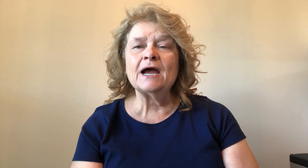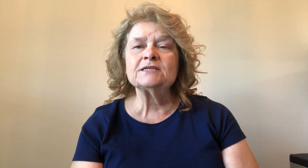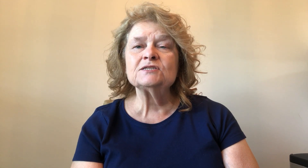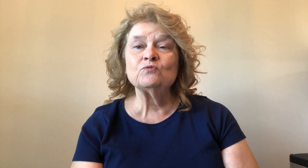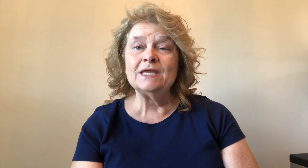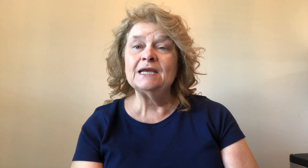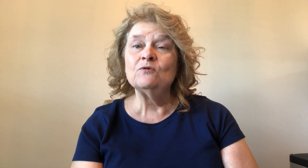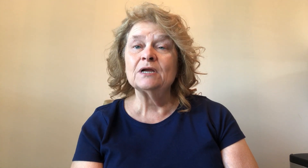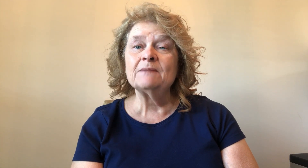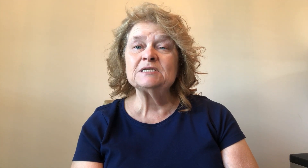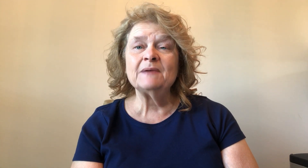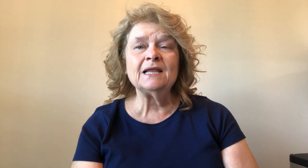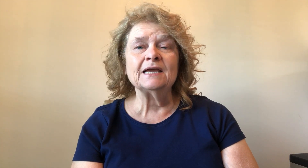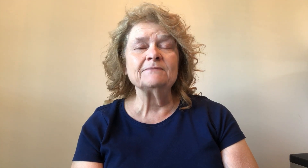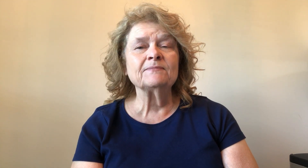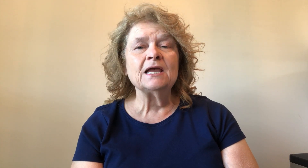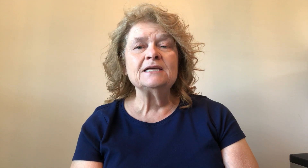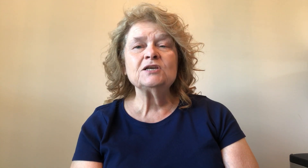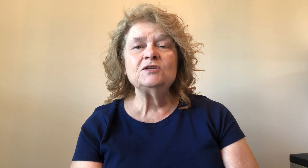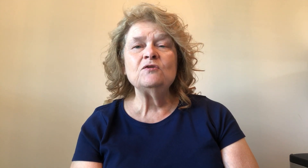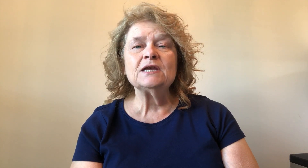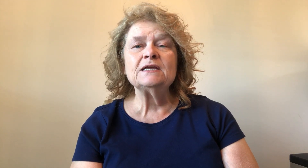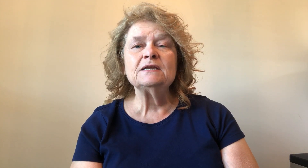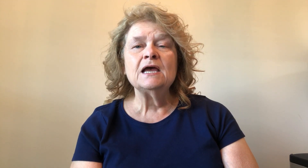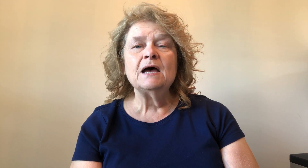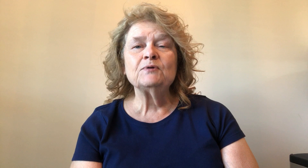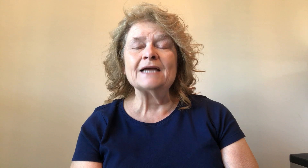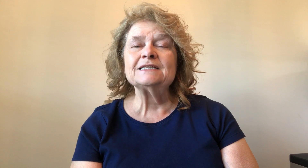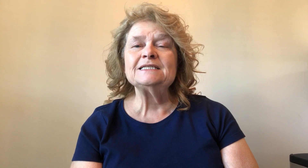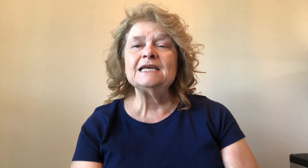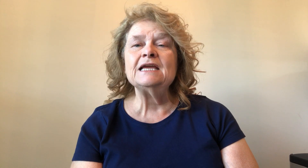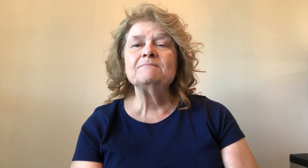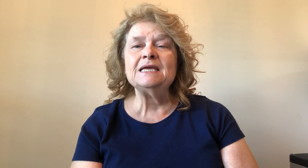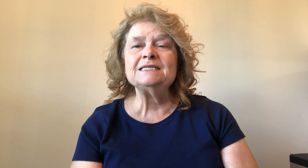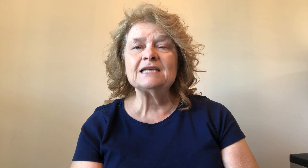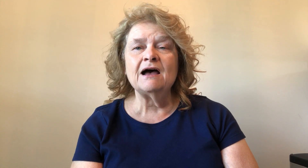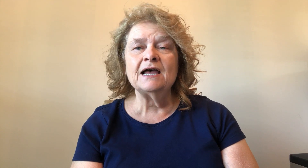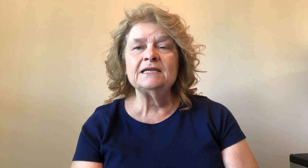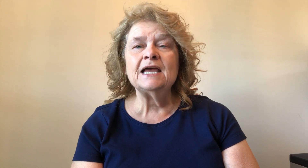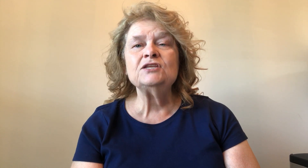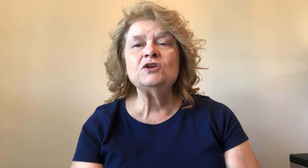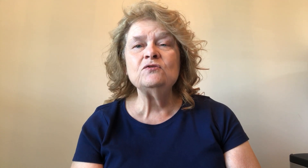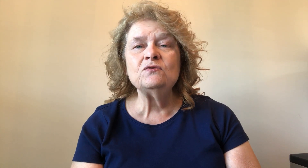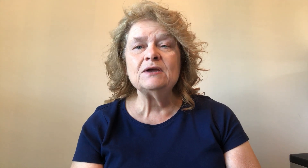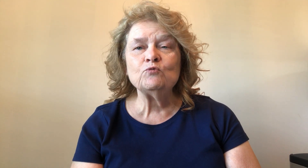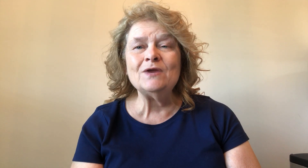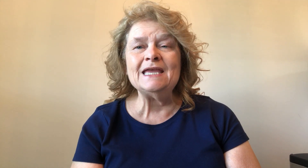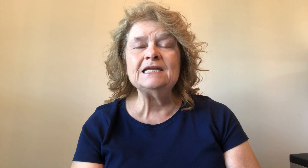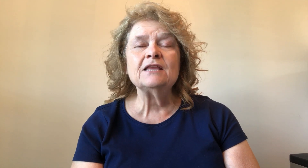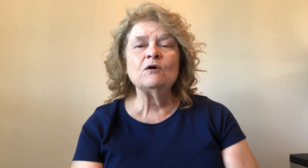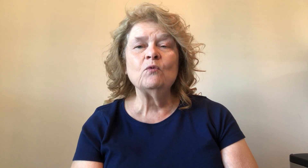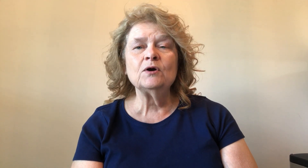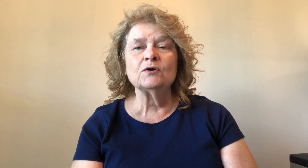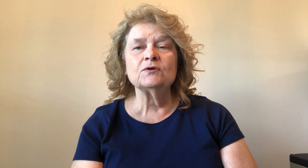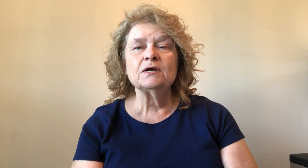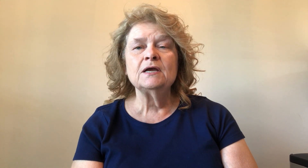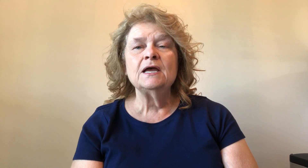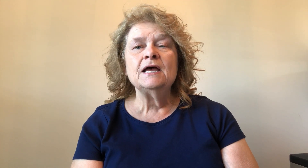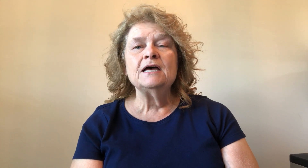practice reading what I'm spelling. So you can practice seeing me sign and you read the word. So